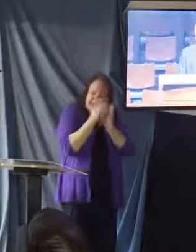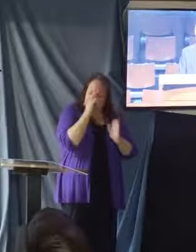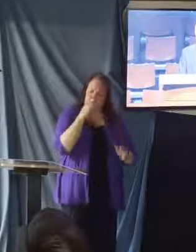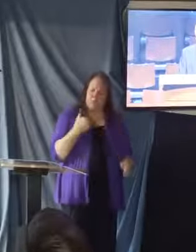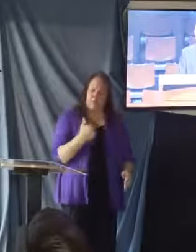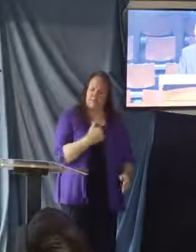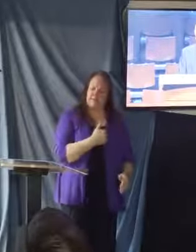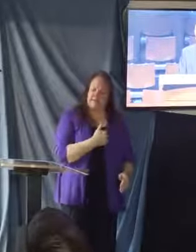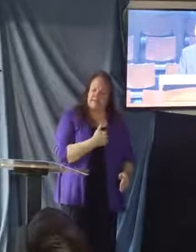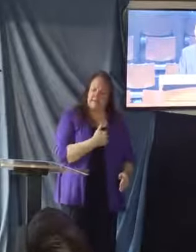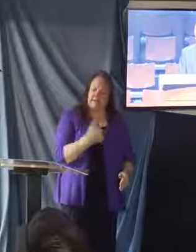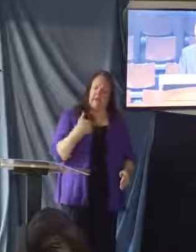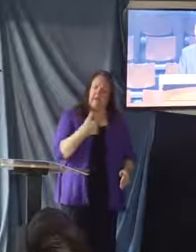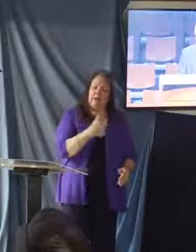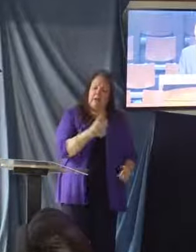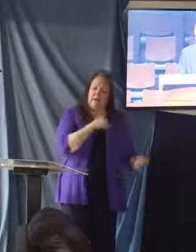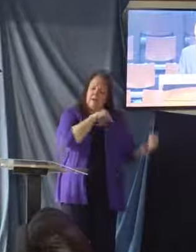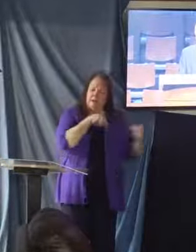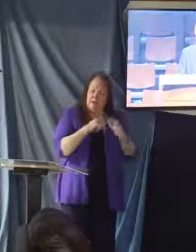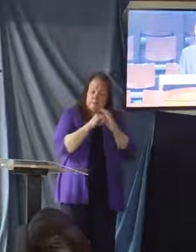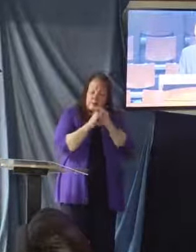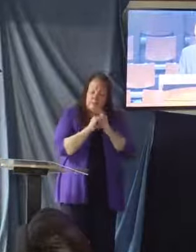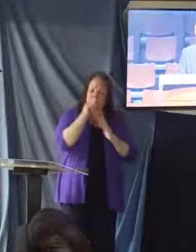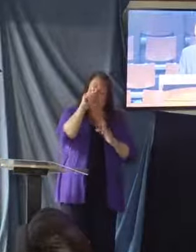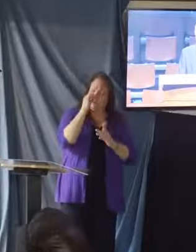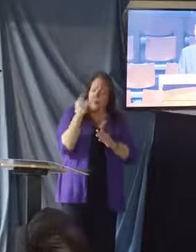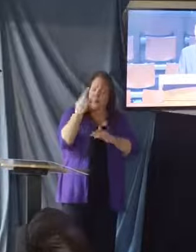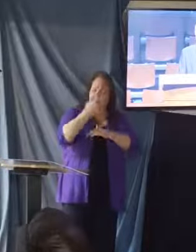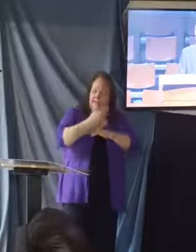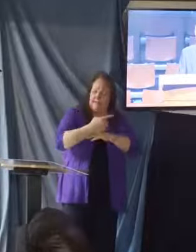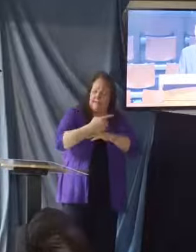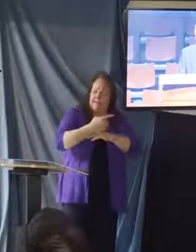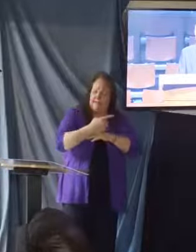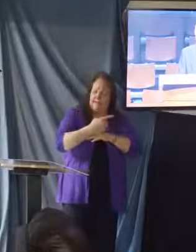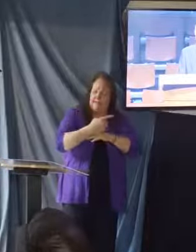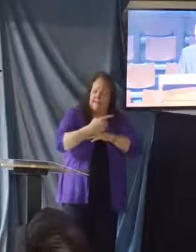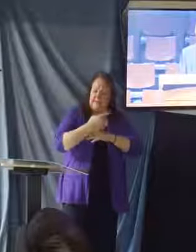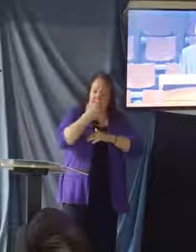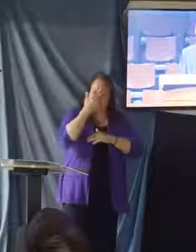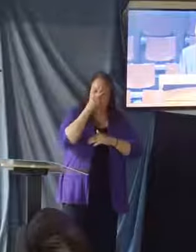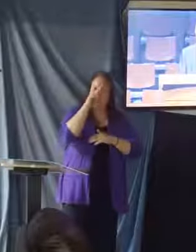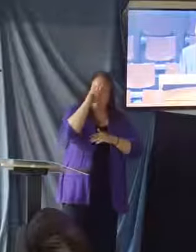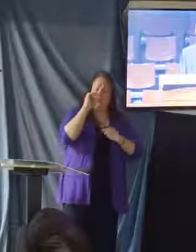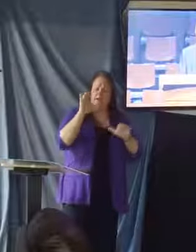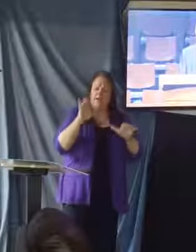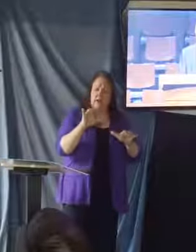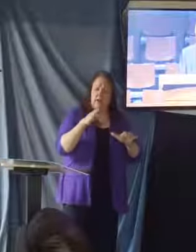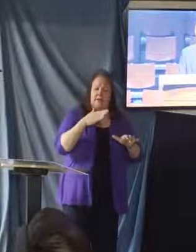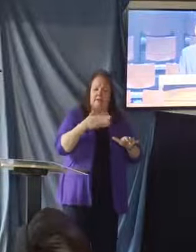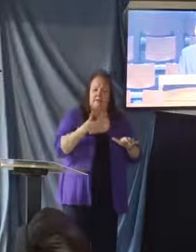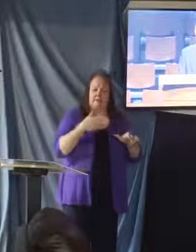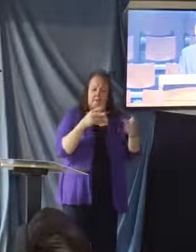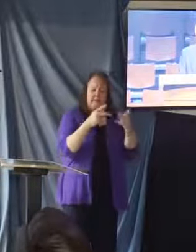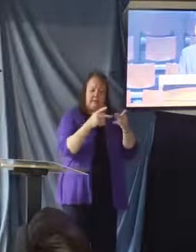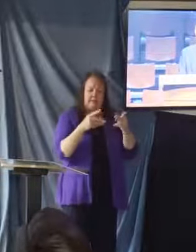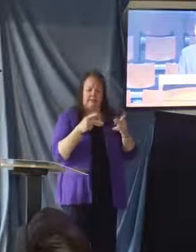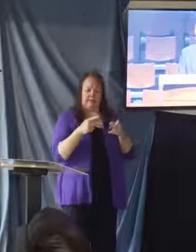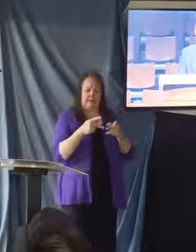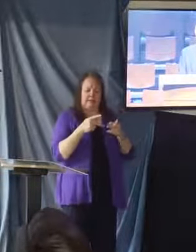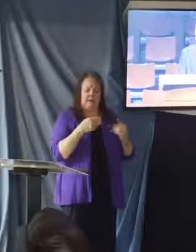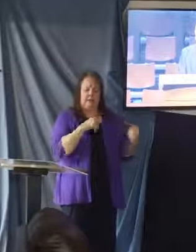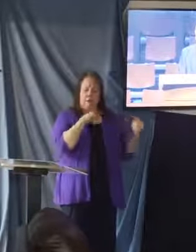behalf. And we come to worship you today on the basis of what he has done for us. We